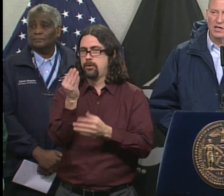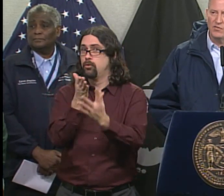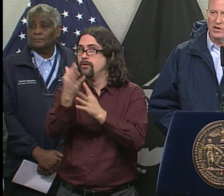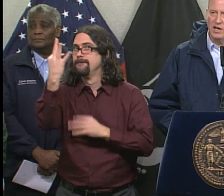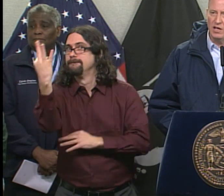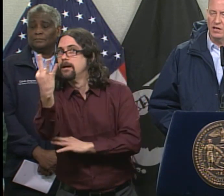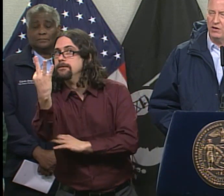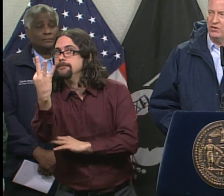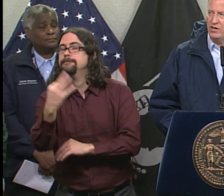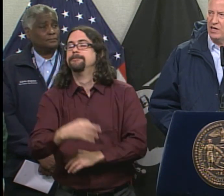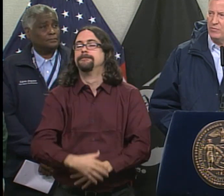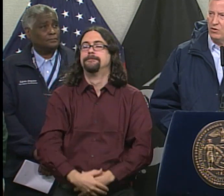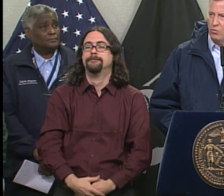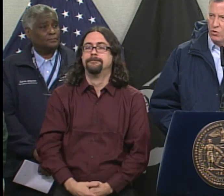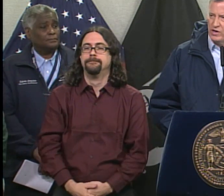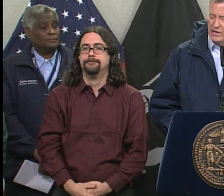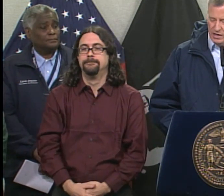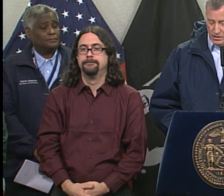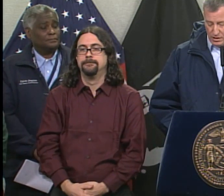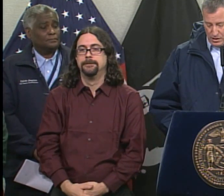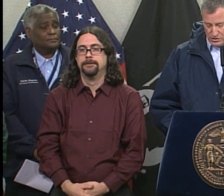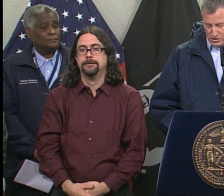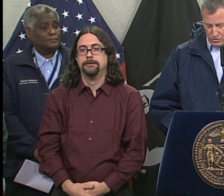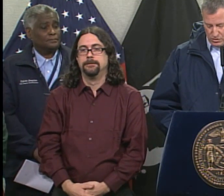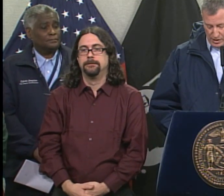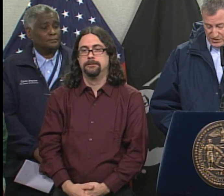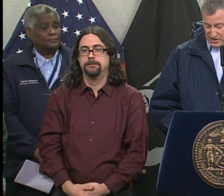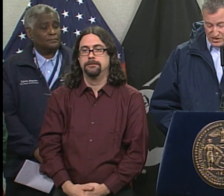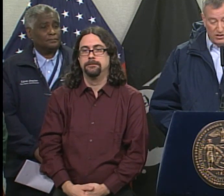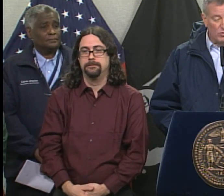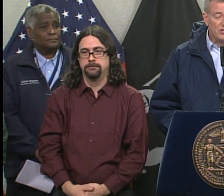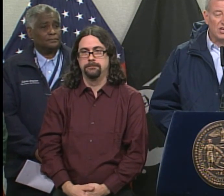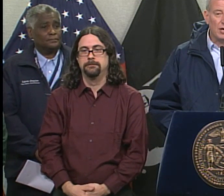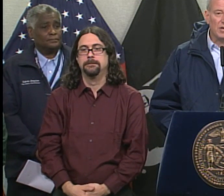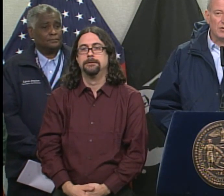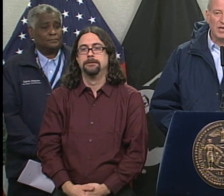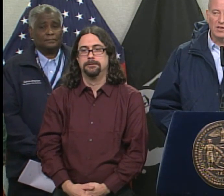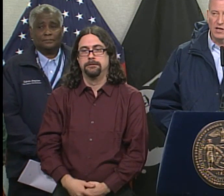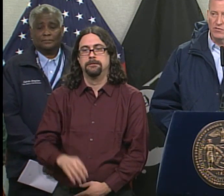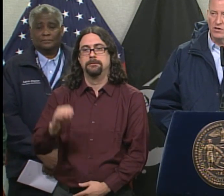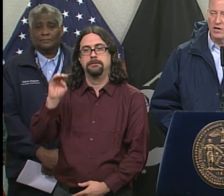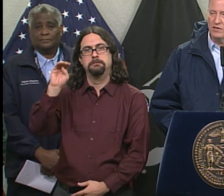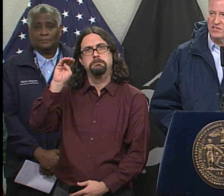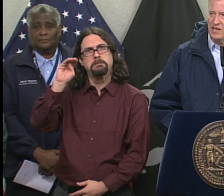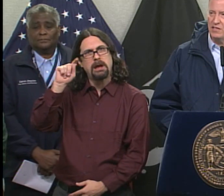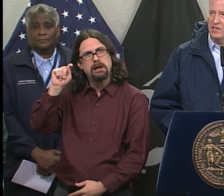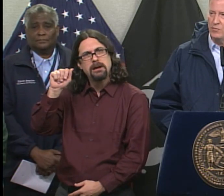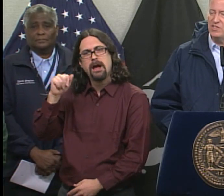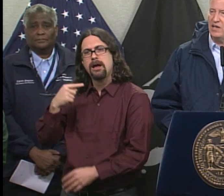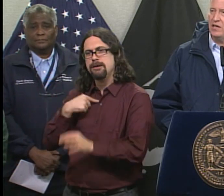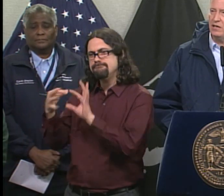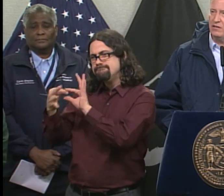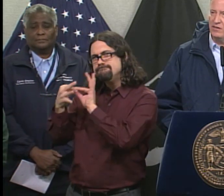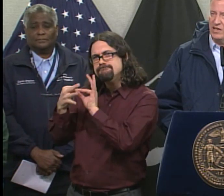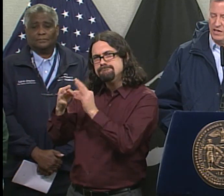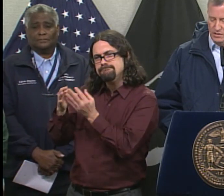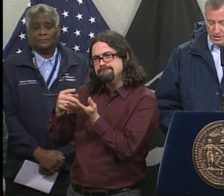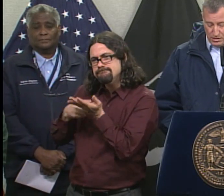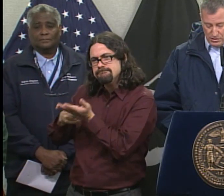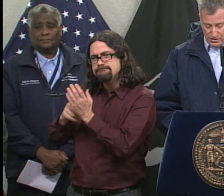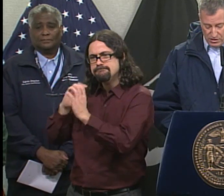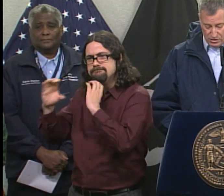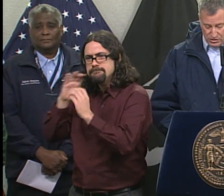The governor and I have been coordinating. So MTA's done a great job. I commend the governor and the state and the MTA. They've